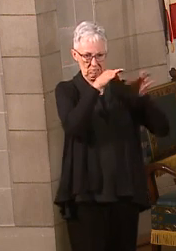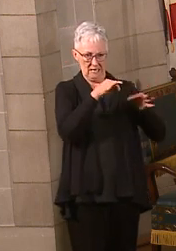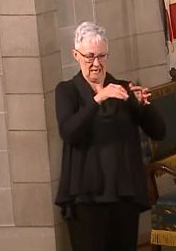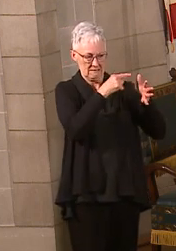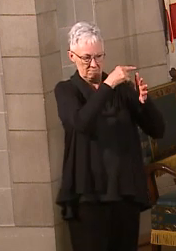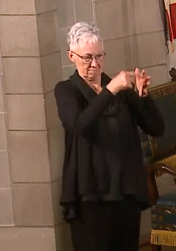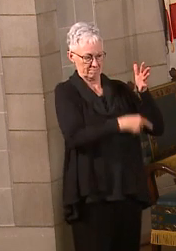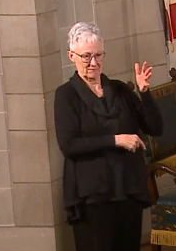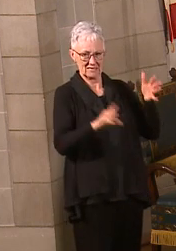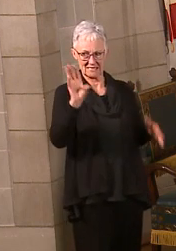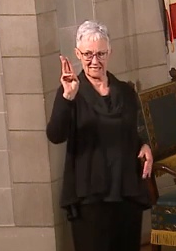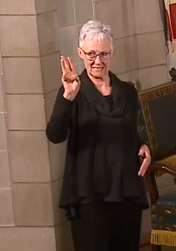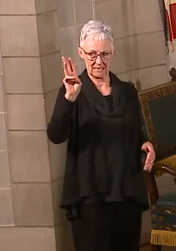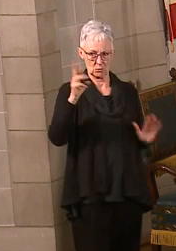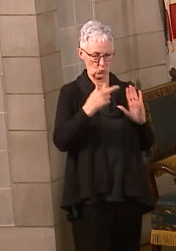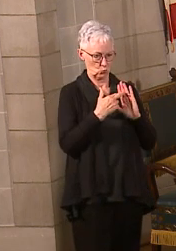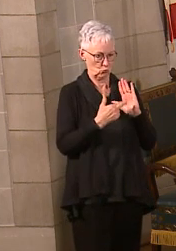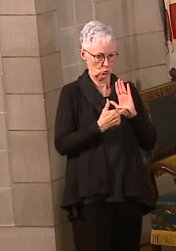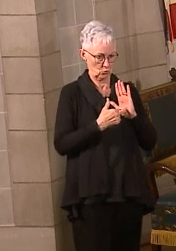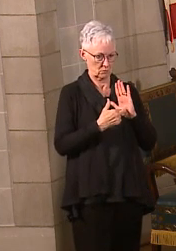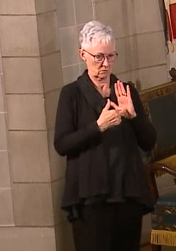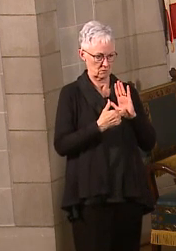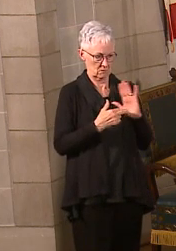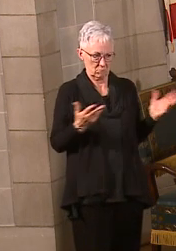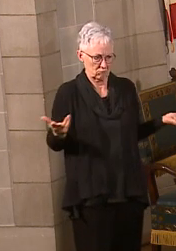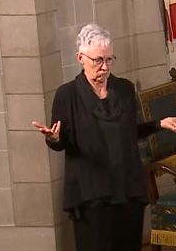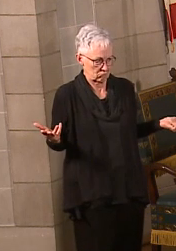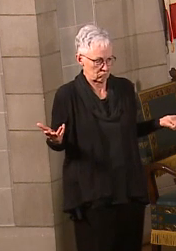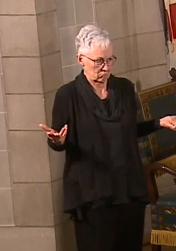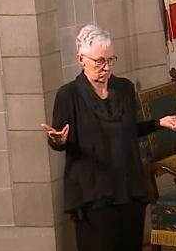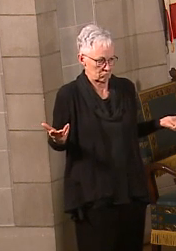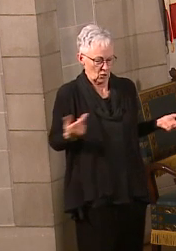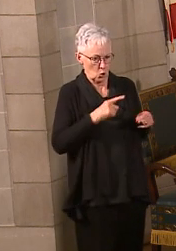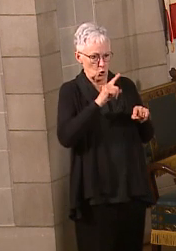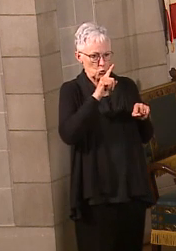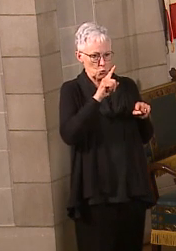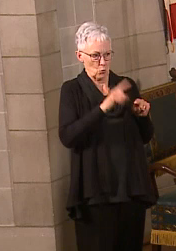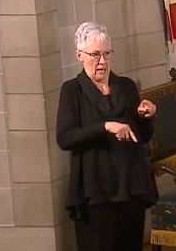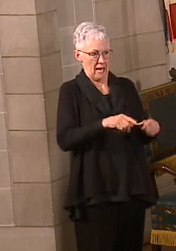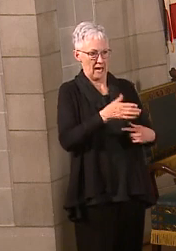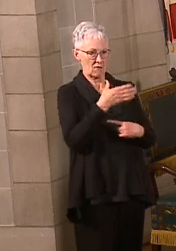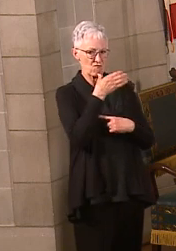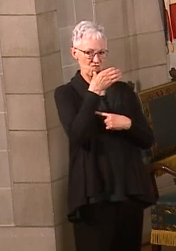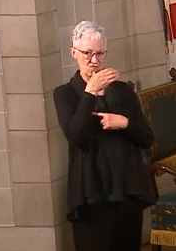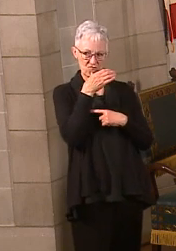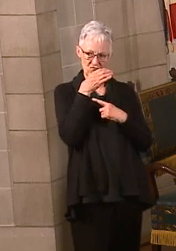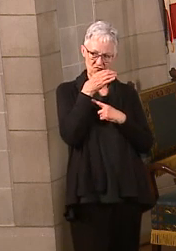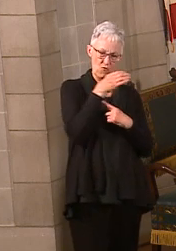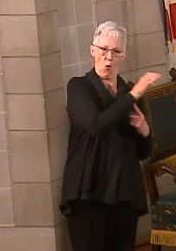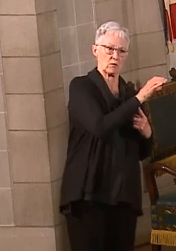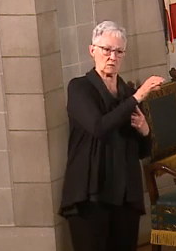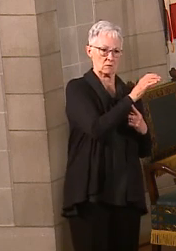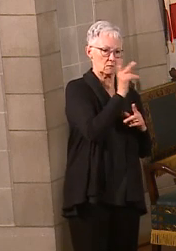these are not enforceable like the DHMs are, so these are more like